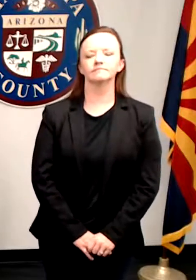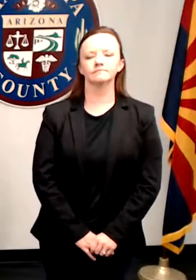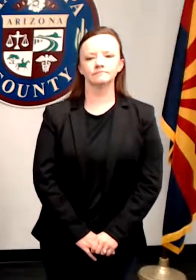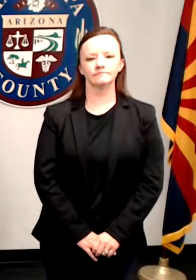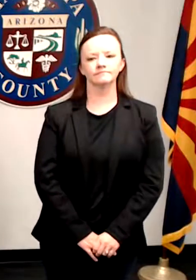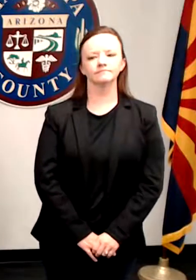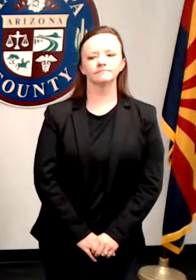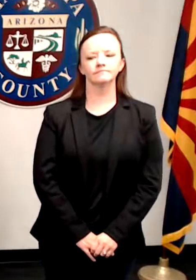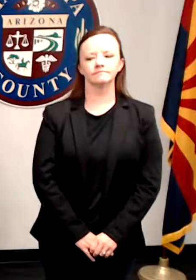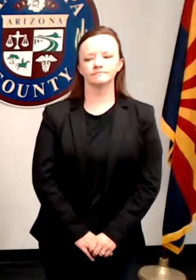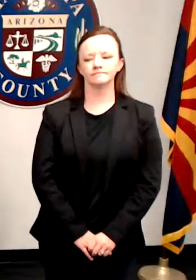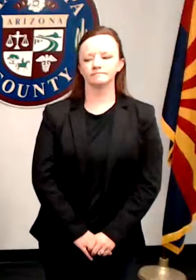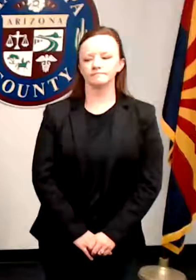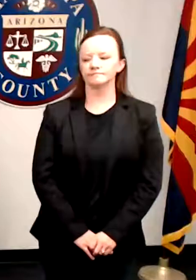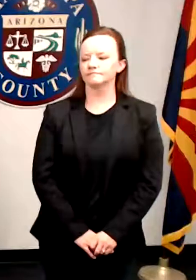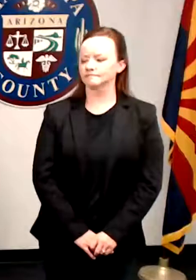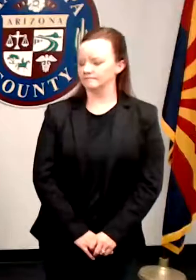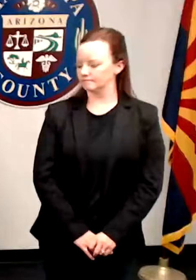tienen.